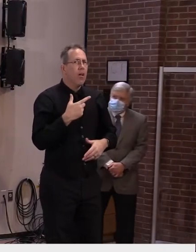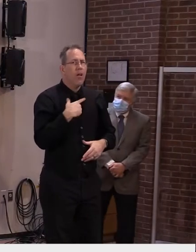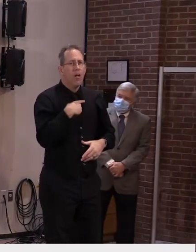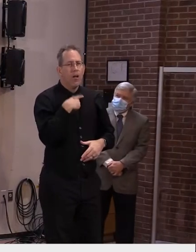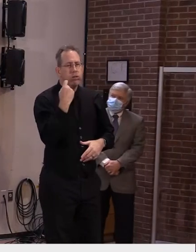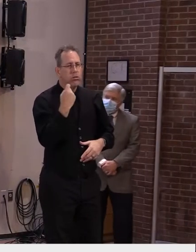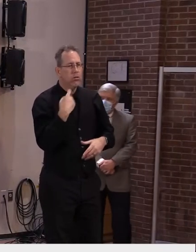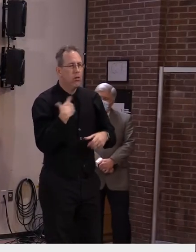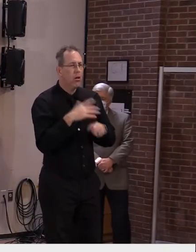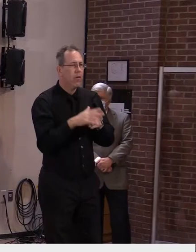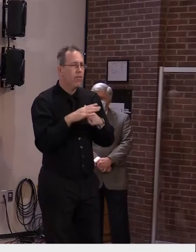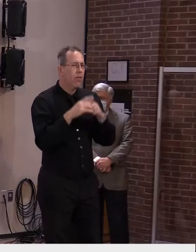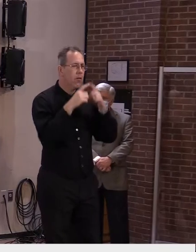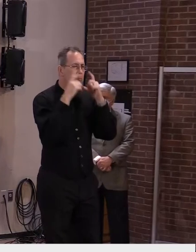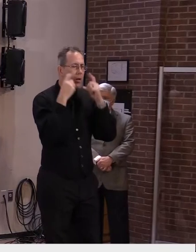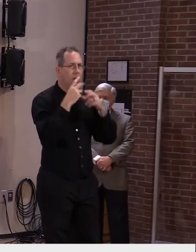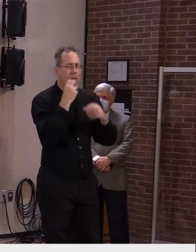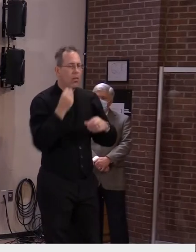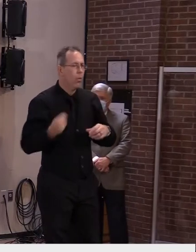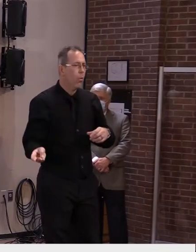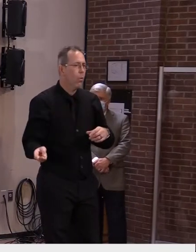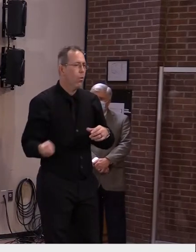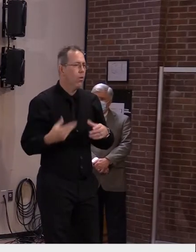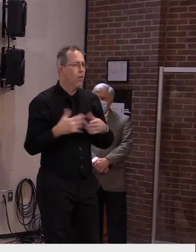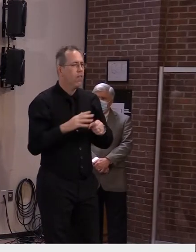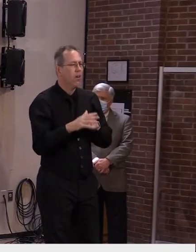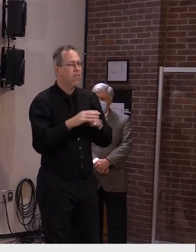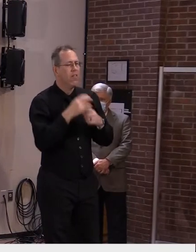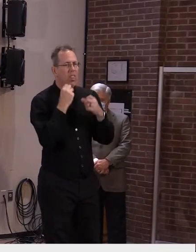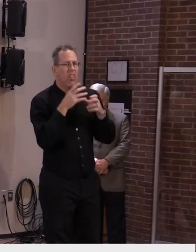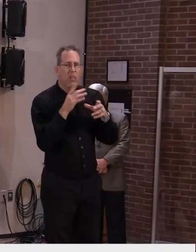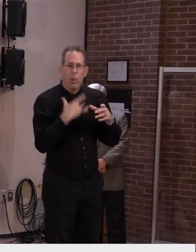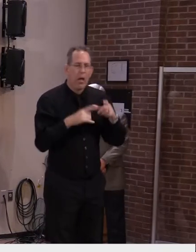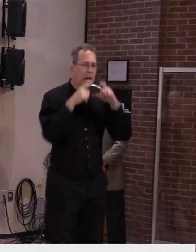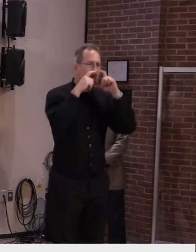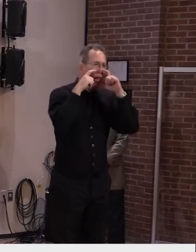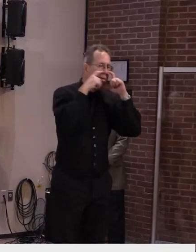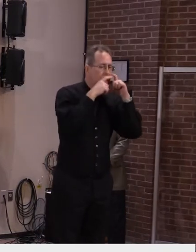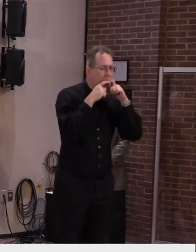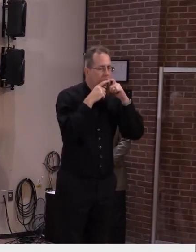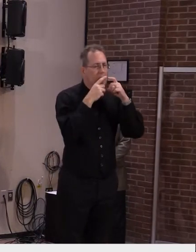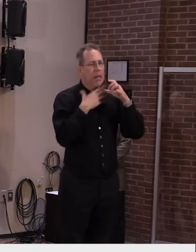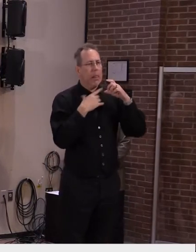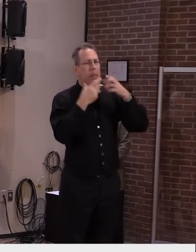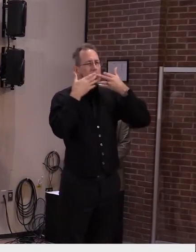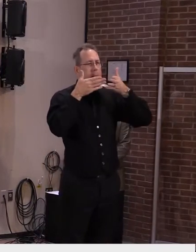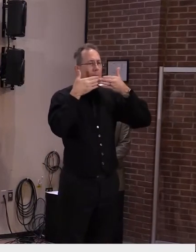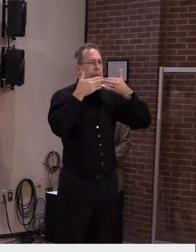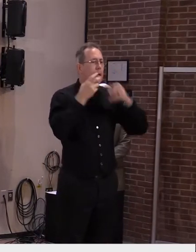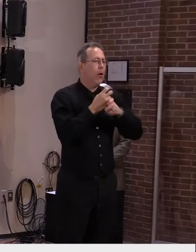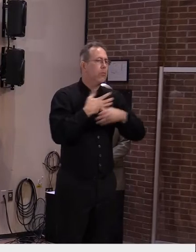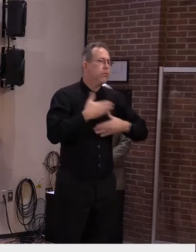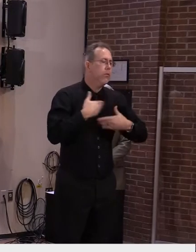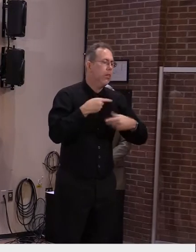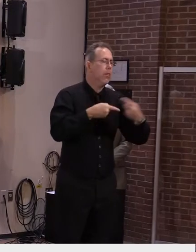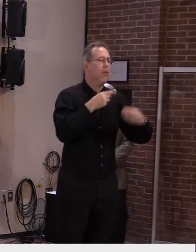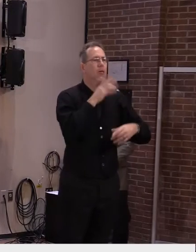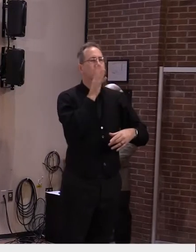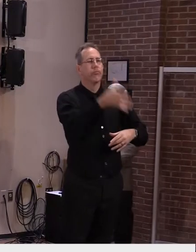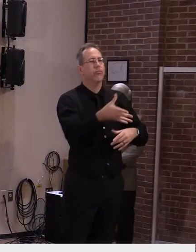as a reminder of an era that they thought they had left and could move on from.